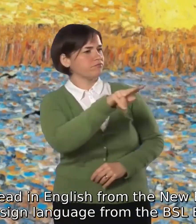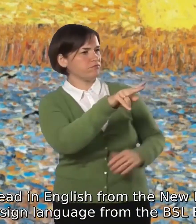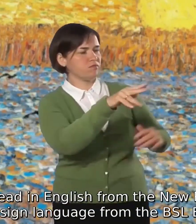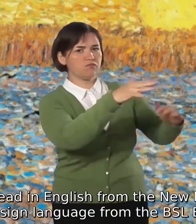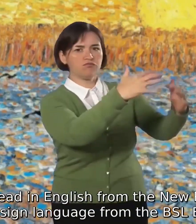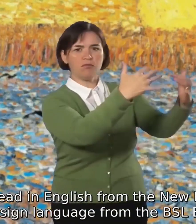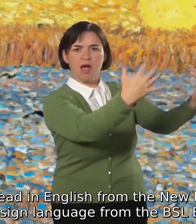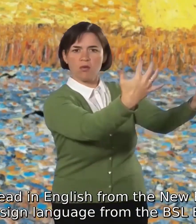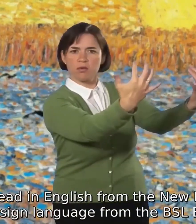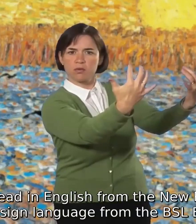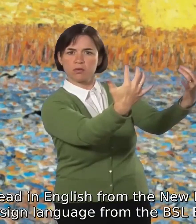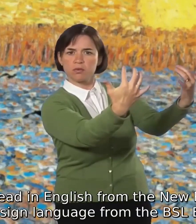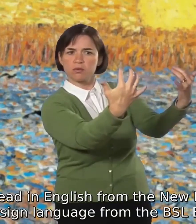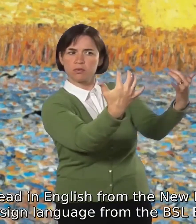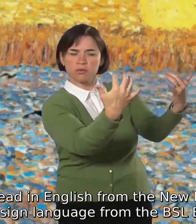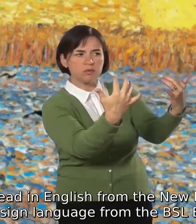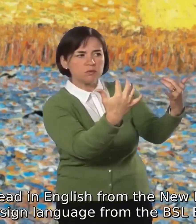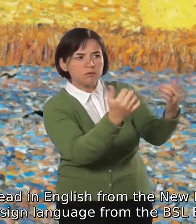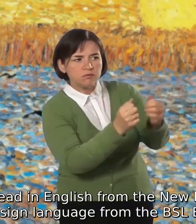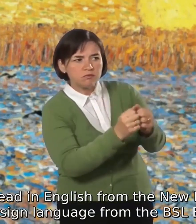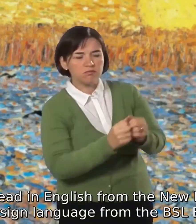language from the BSL Bible.